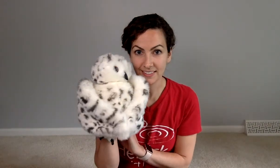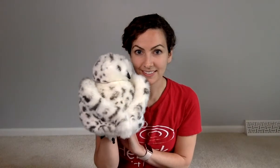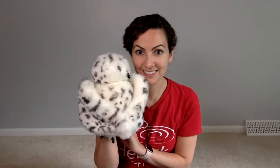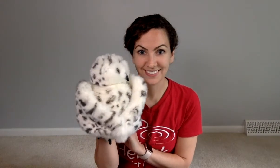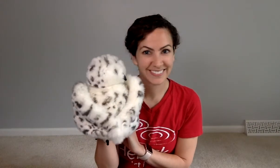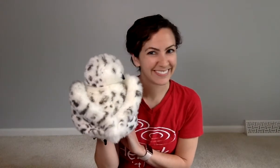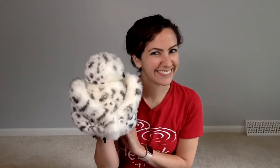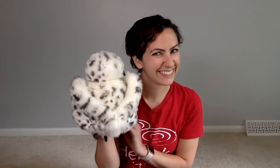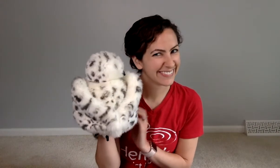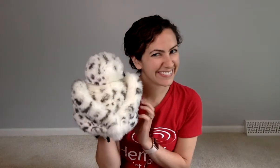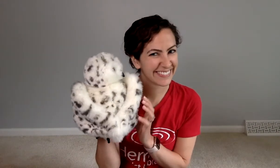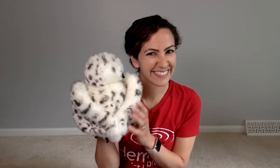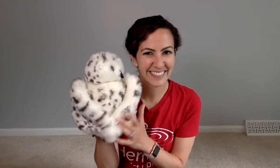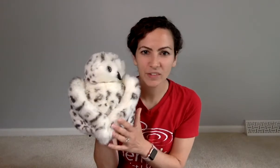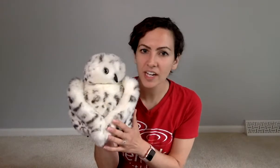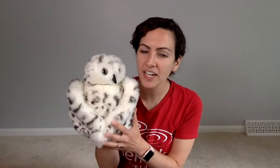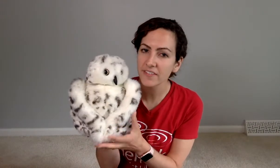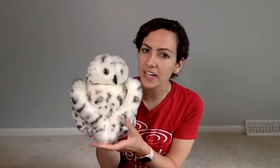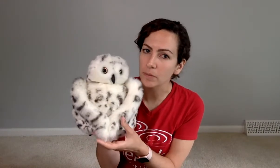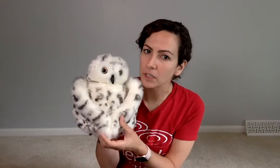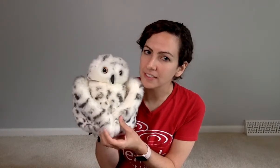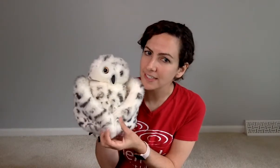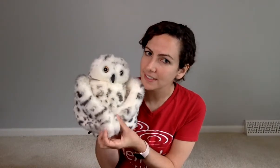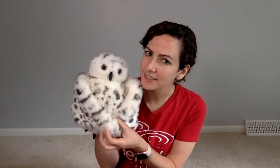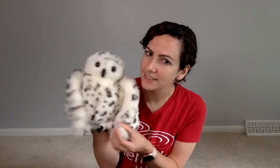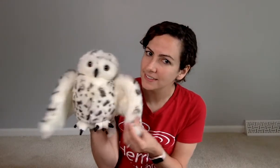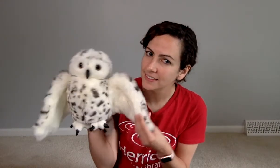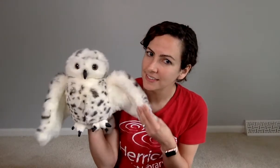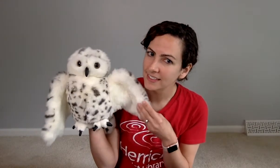this. What kind of animal is this?